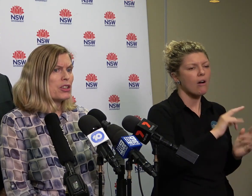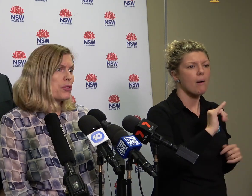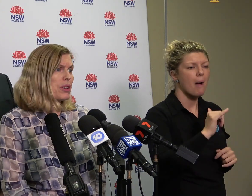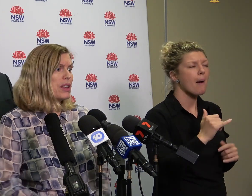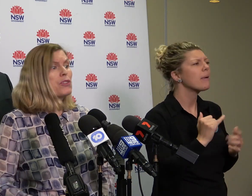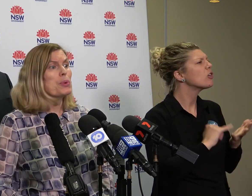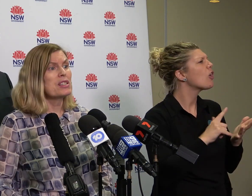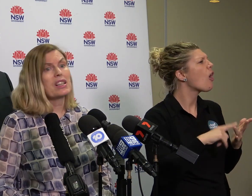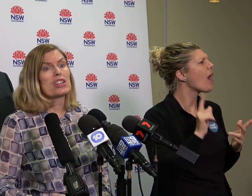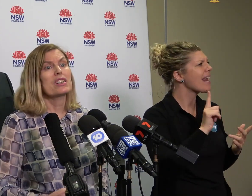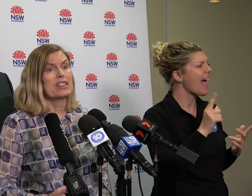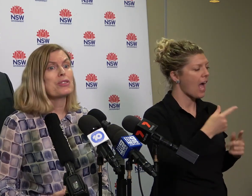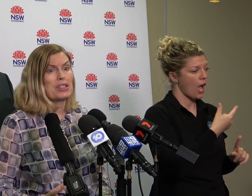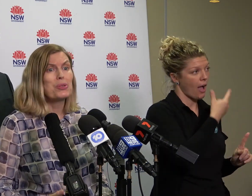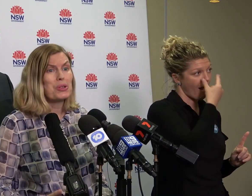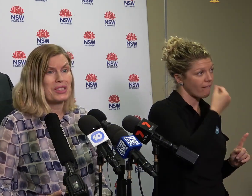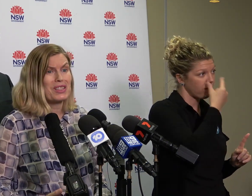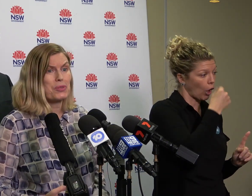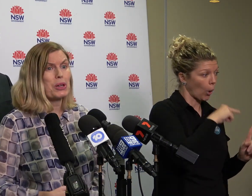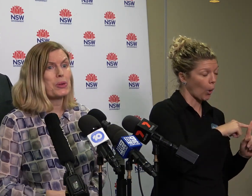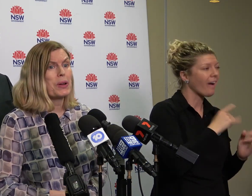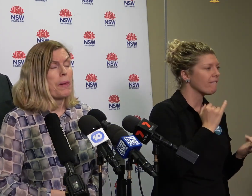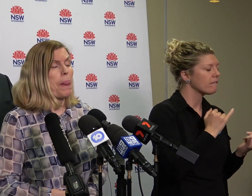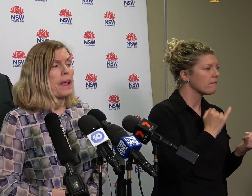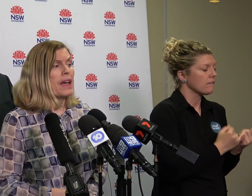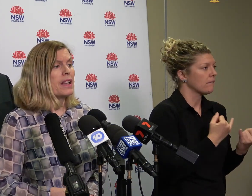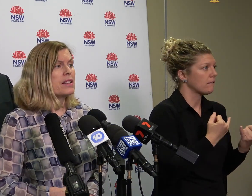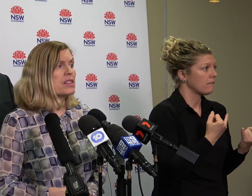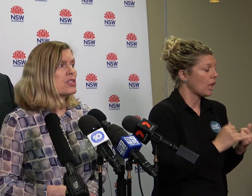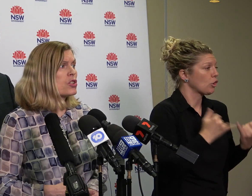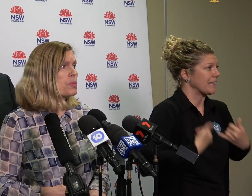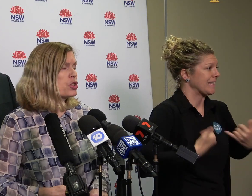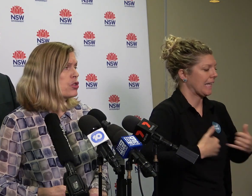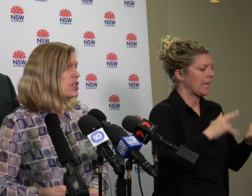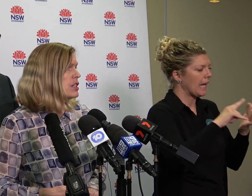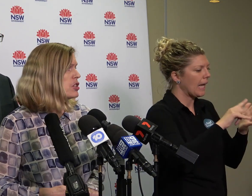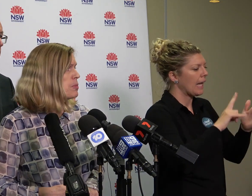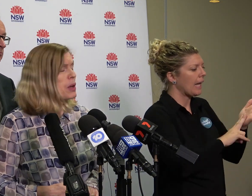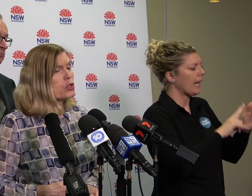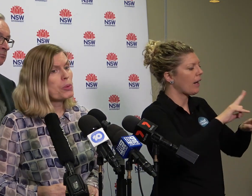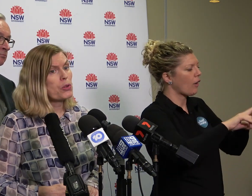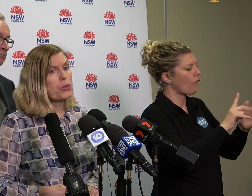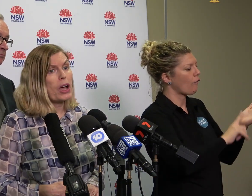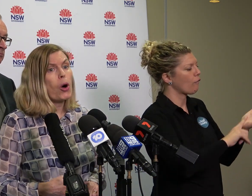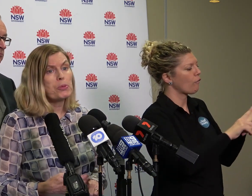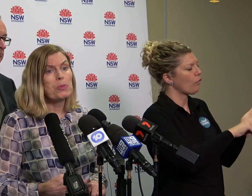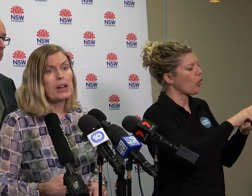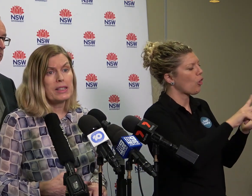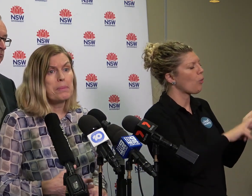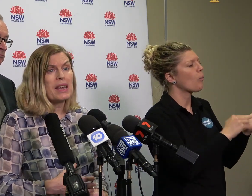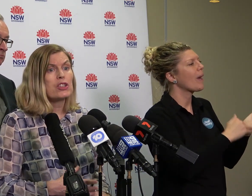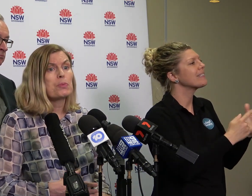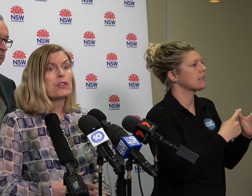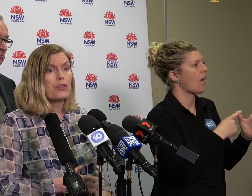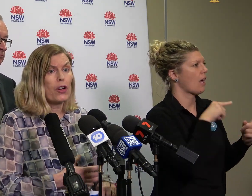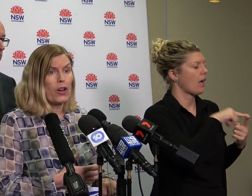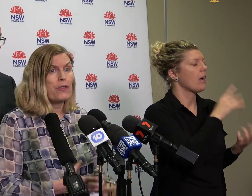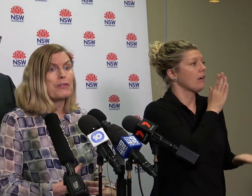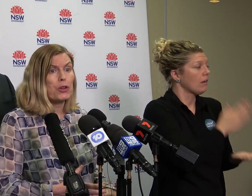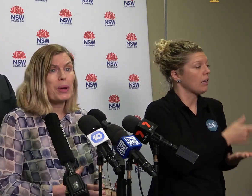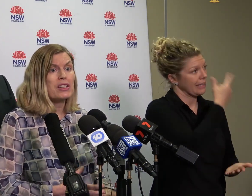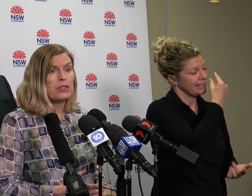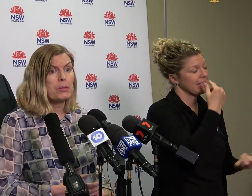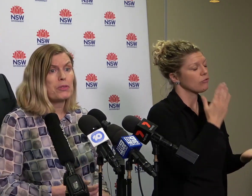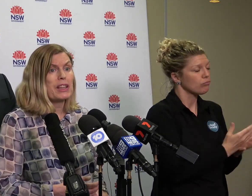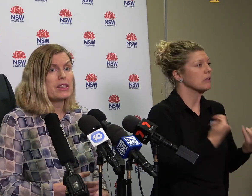manage, influenza is actually a serious illness as well. And this is an opportunity to both optimise our management